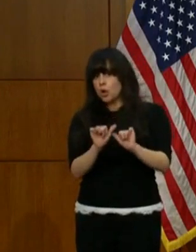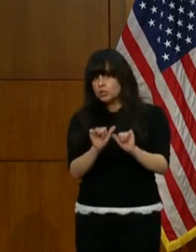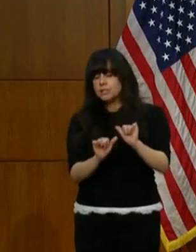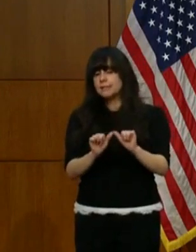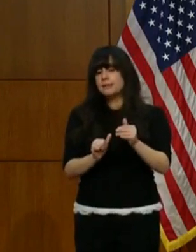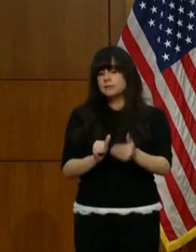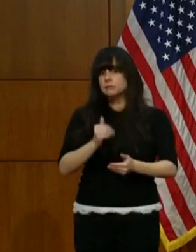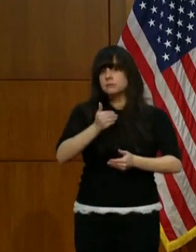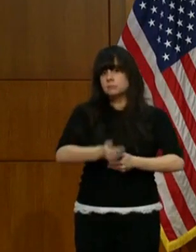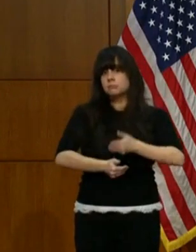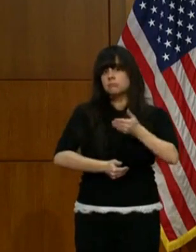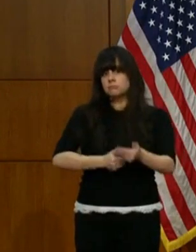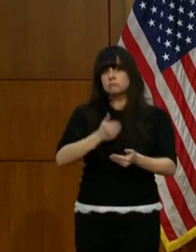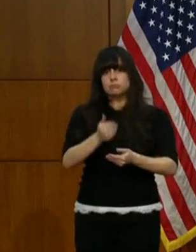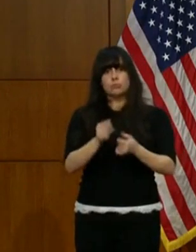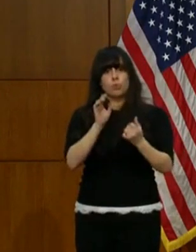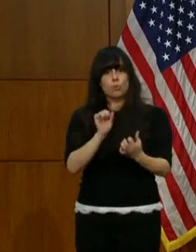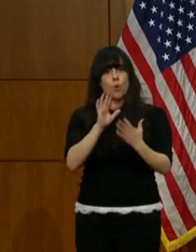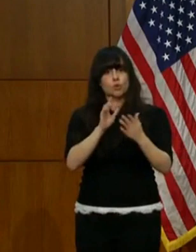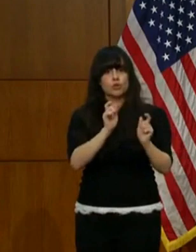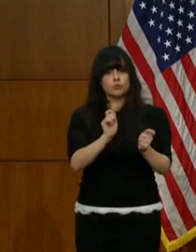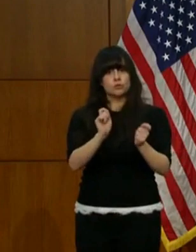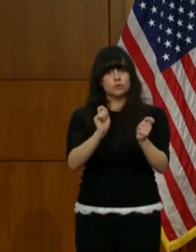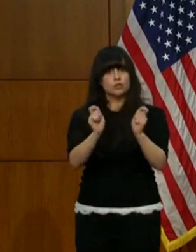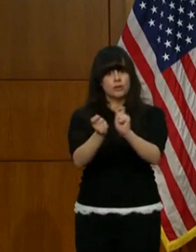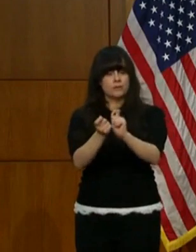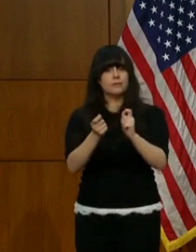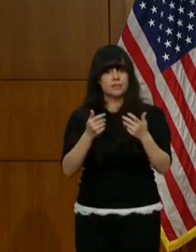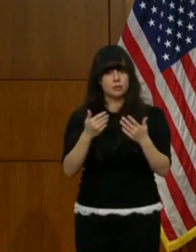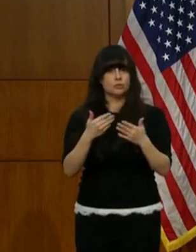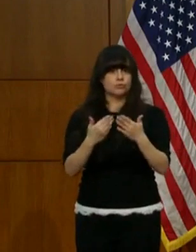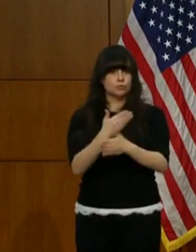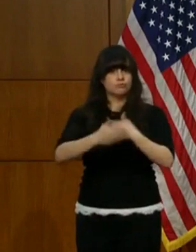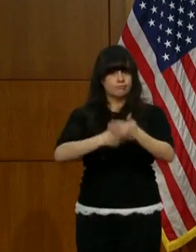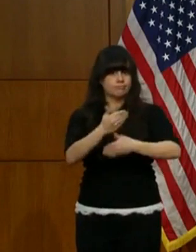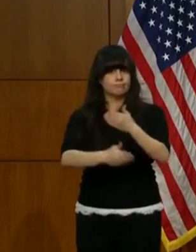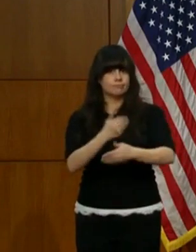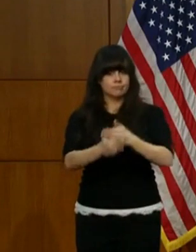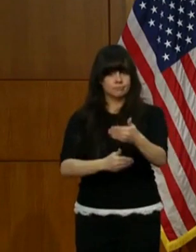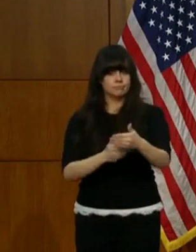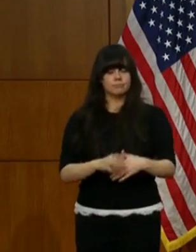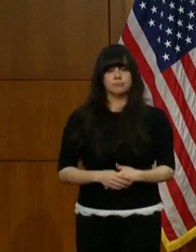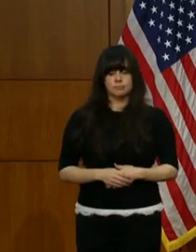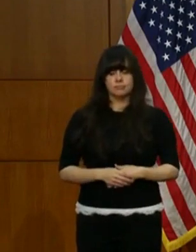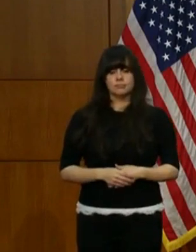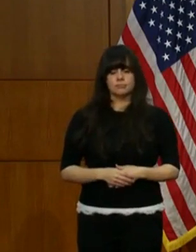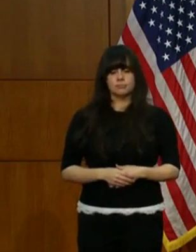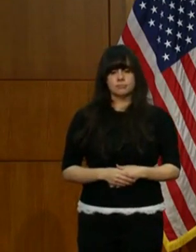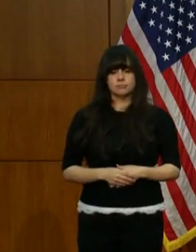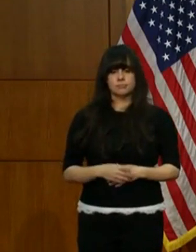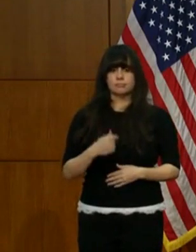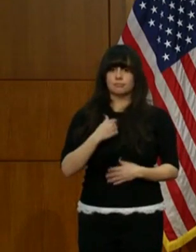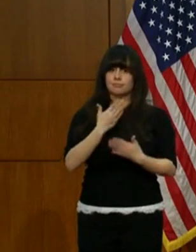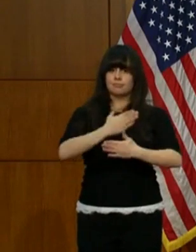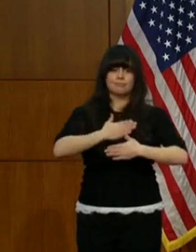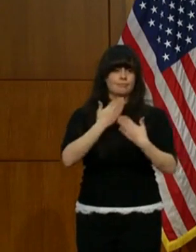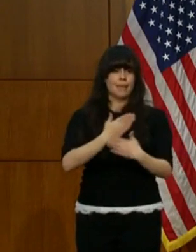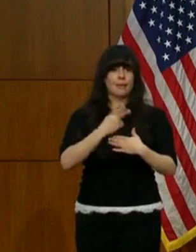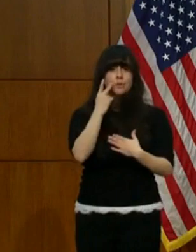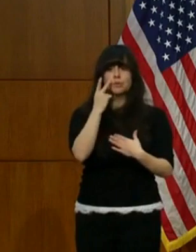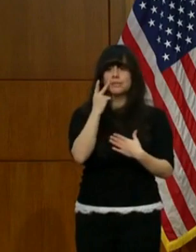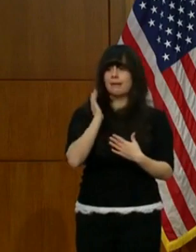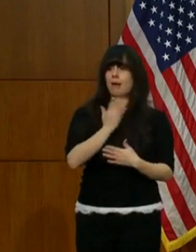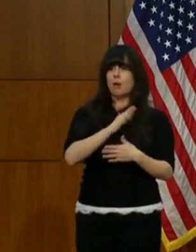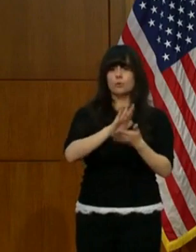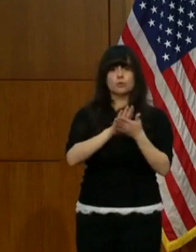step-by-step approach. We will move thoughtfully and safely over time. I am pleased, however, to see that our